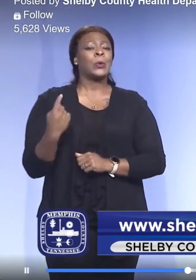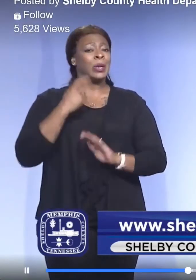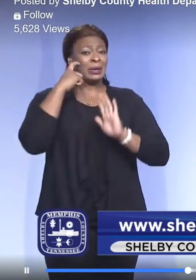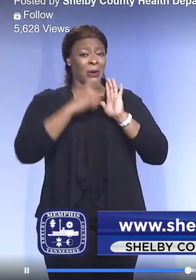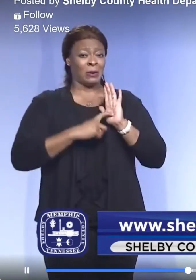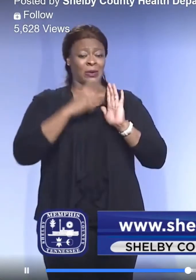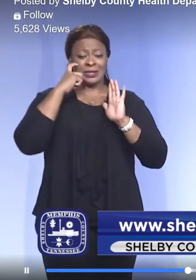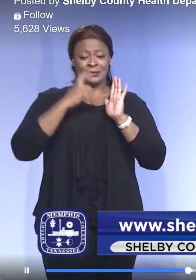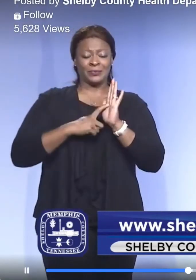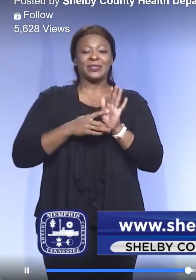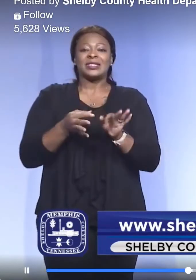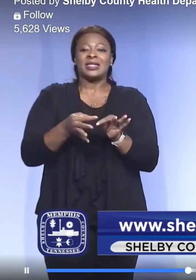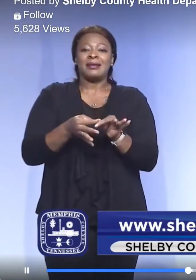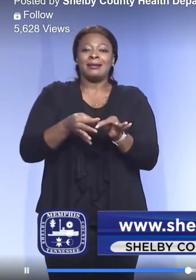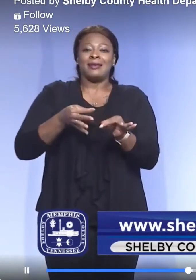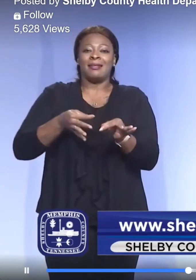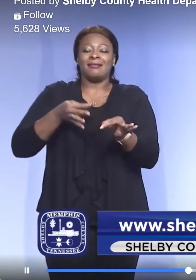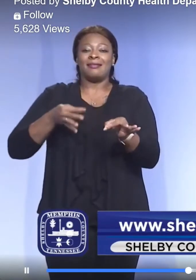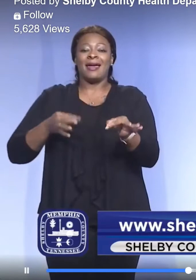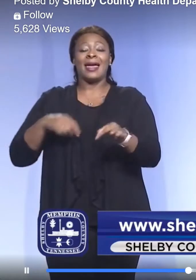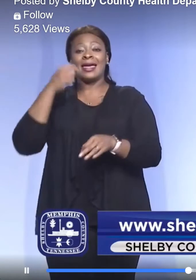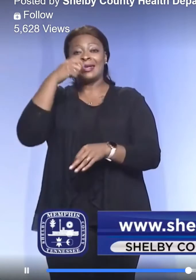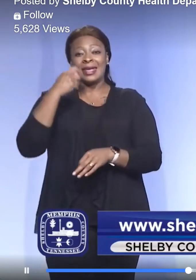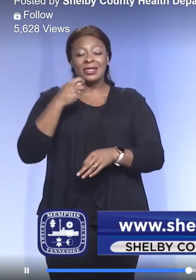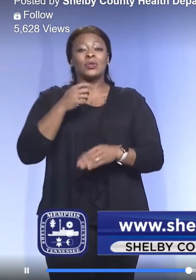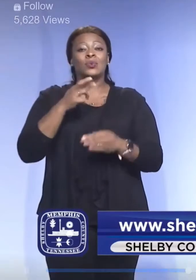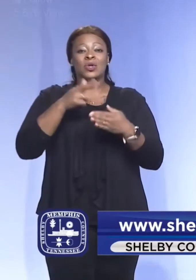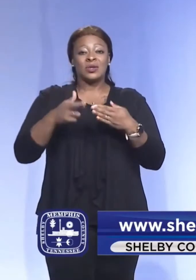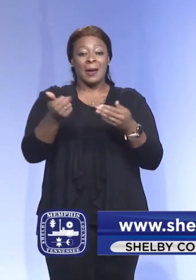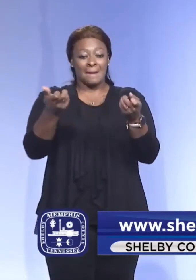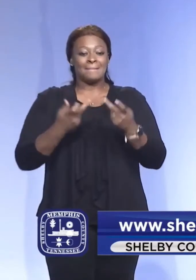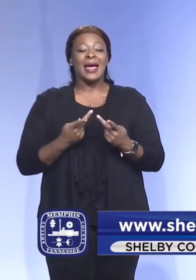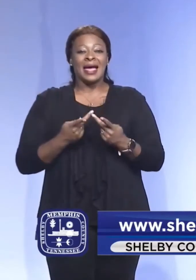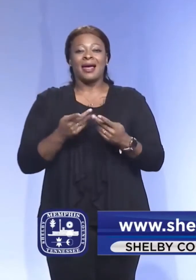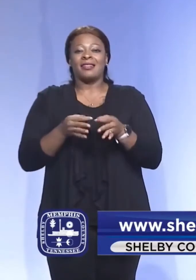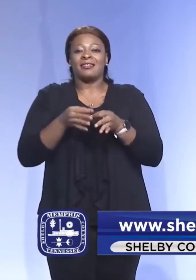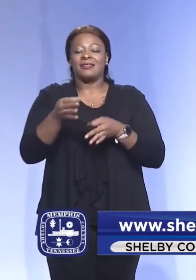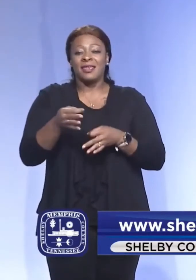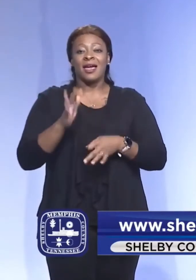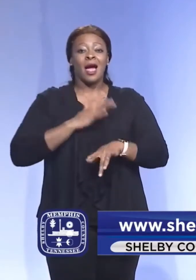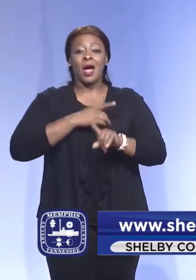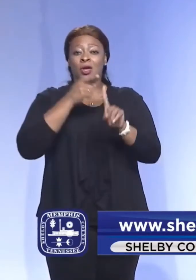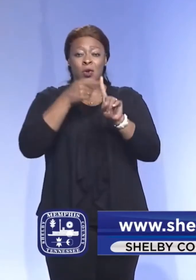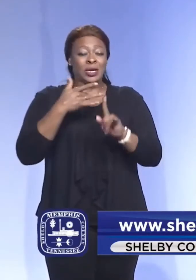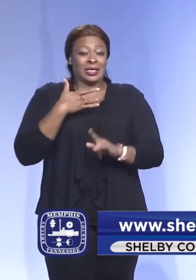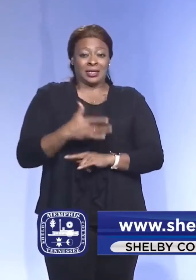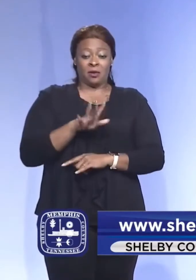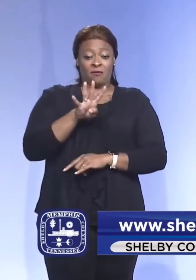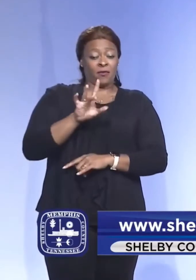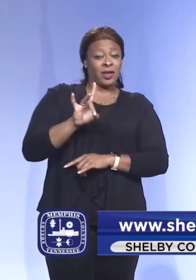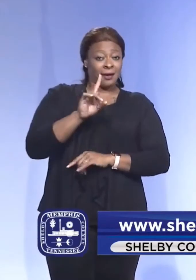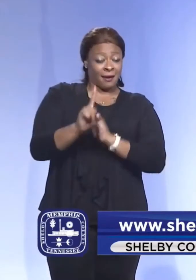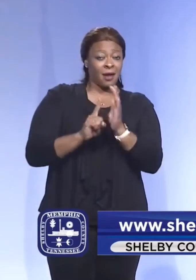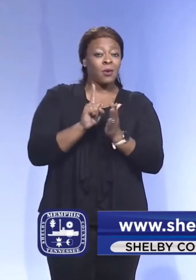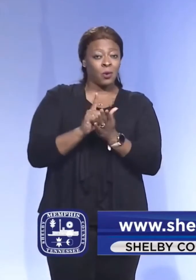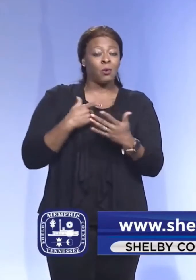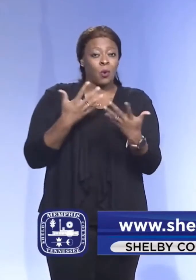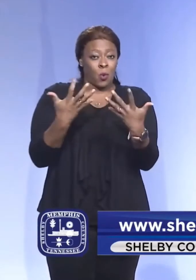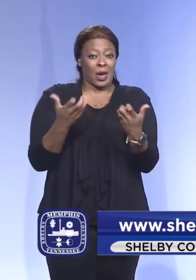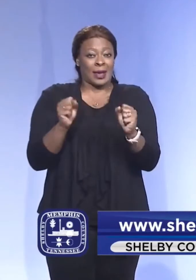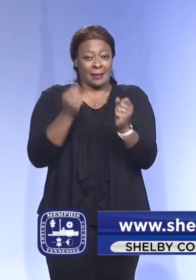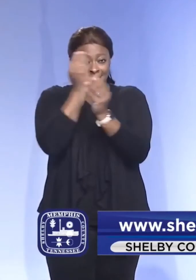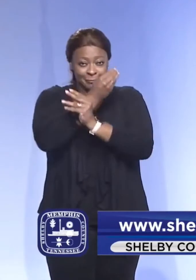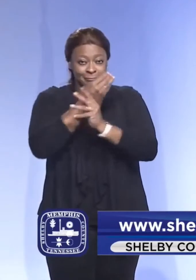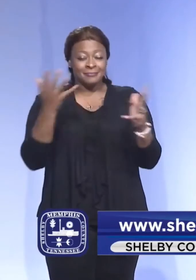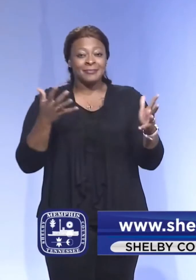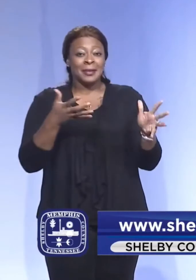seeing delays in test results coming back. Our normal target is 48 hours, where we want to be able to give